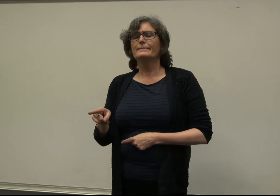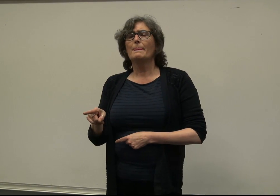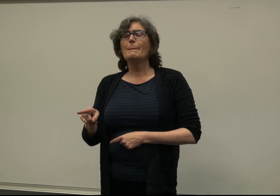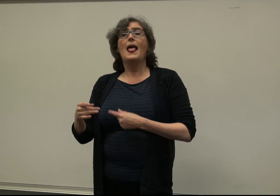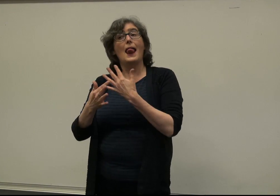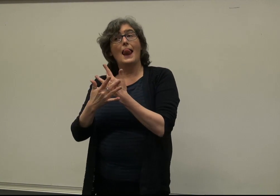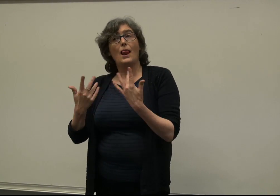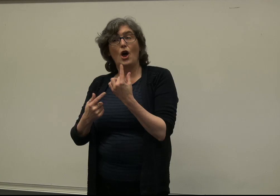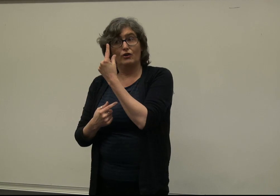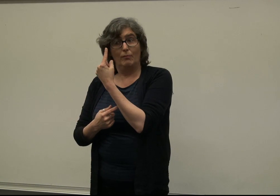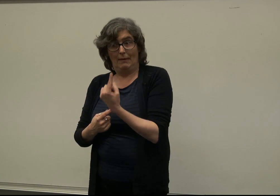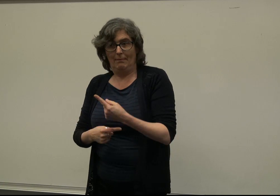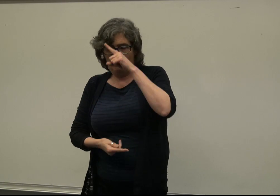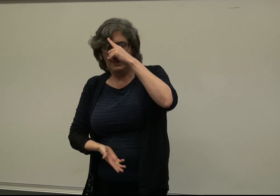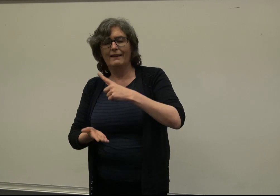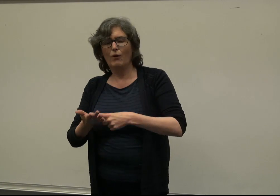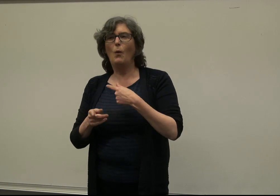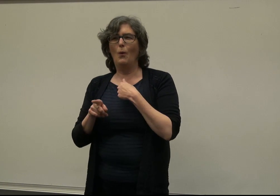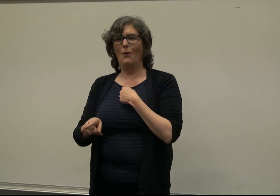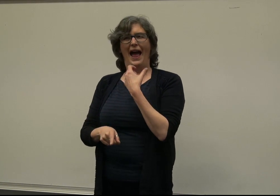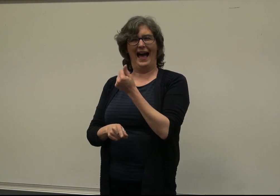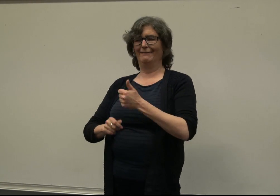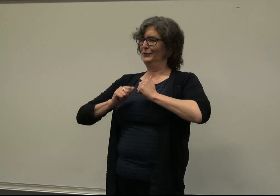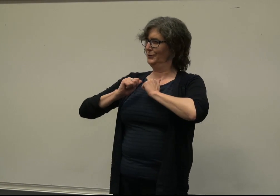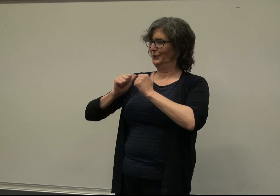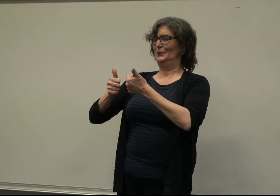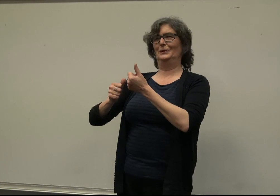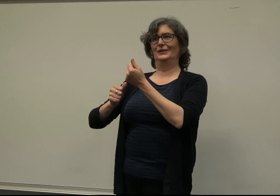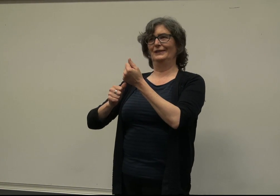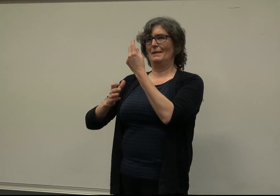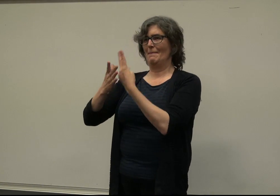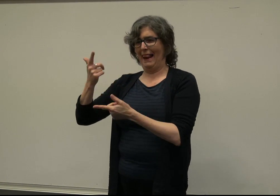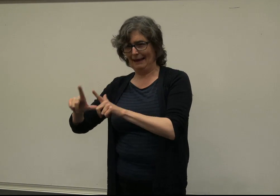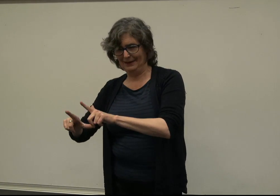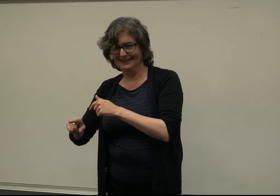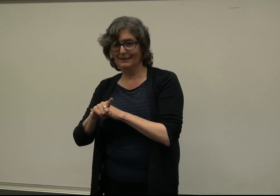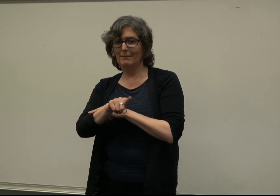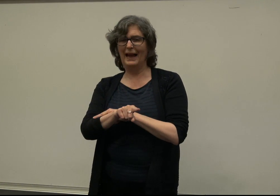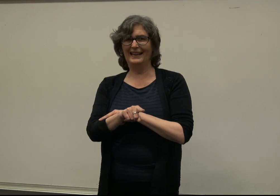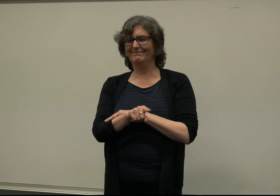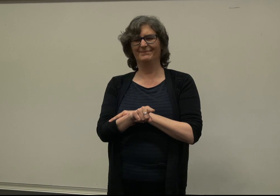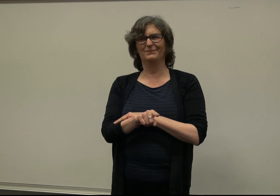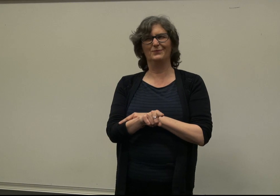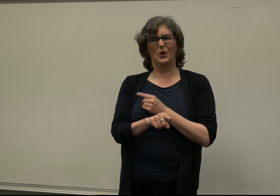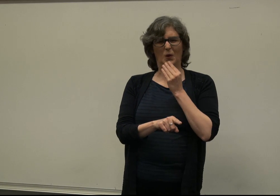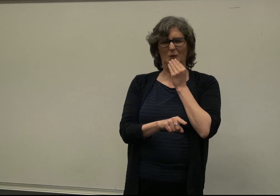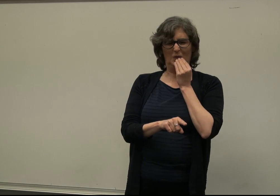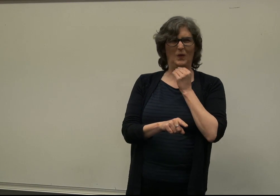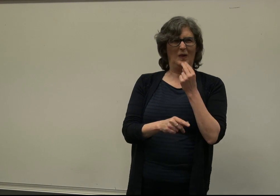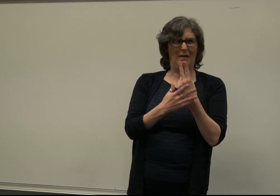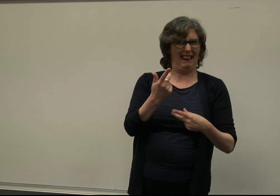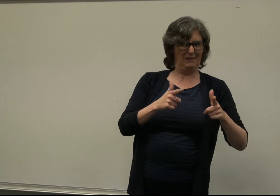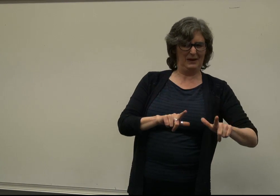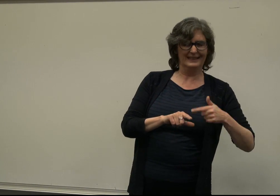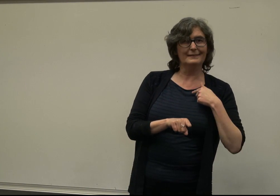of bilingualism, a useful kind of bilingualism, and a less useful kind of bilingualism,